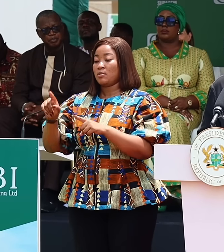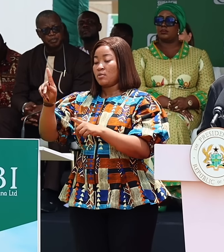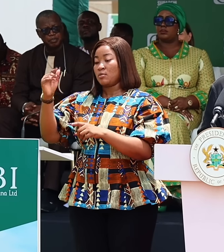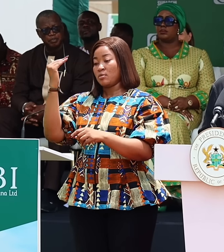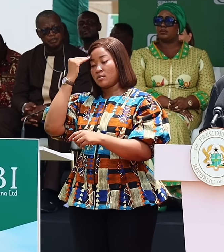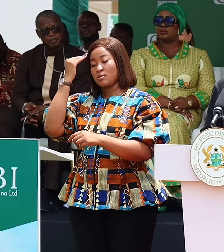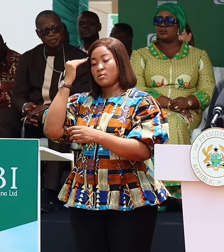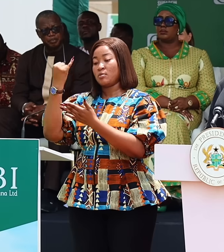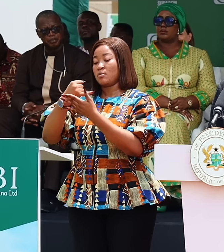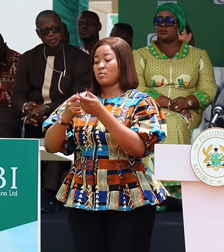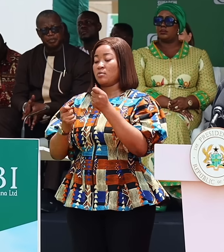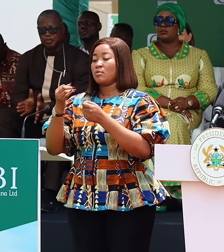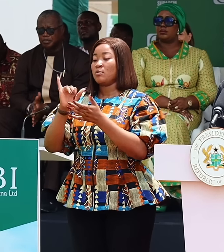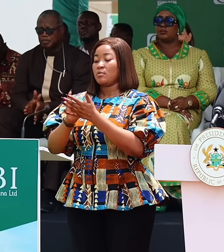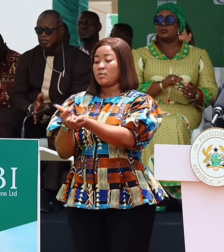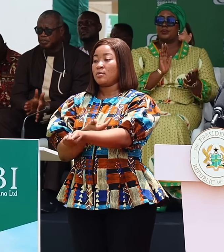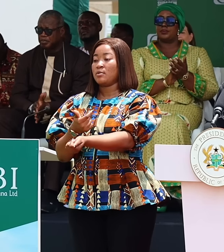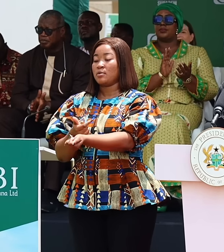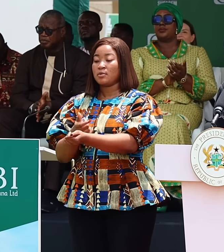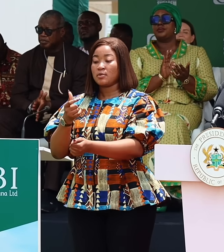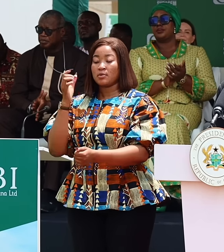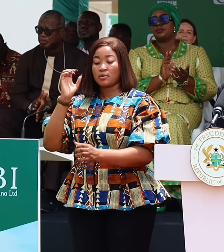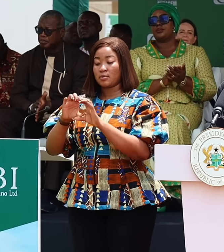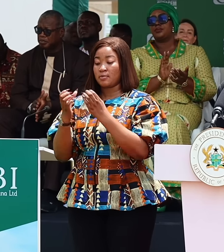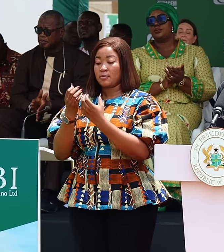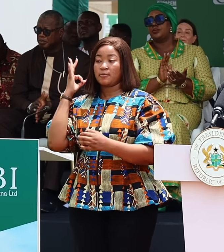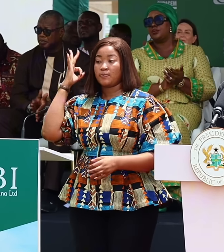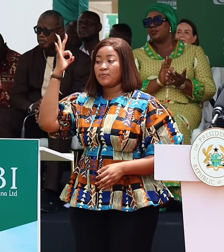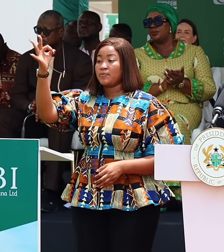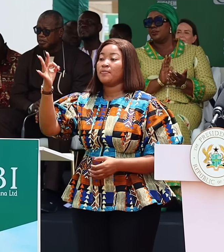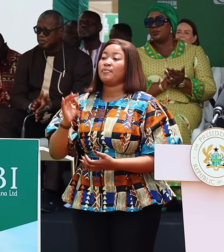of Ghana's industrial future.